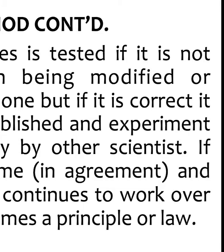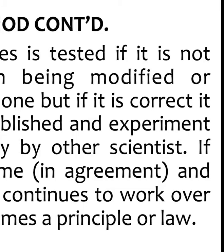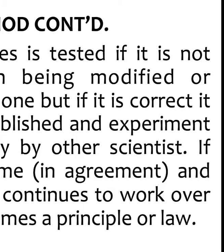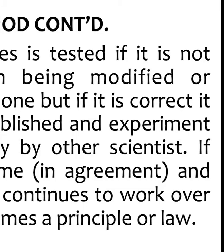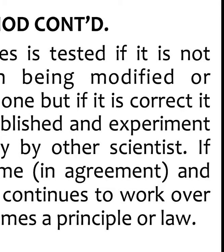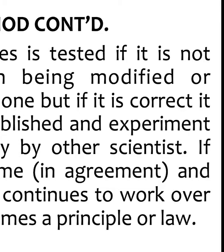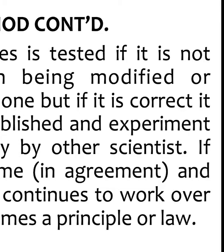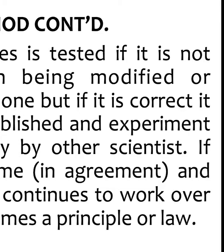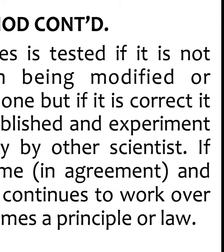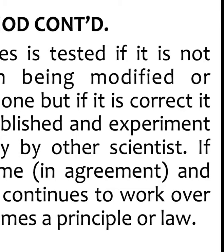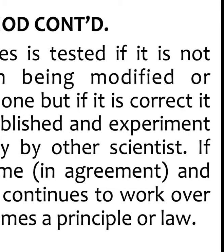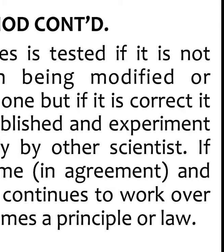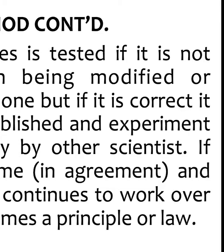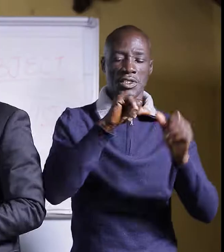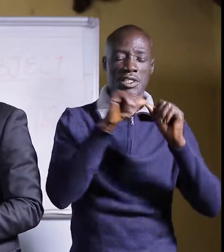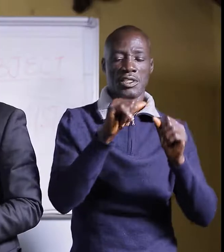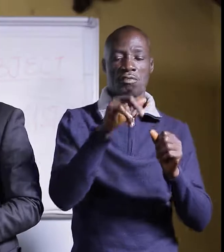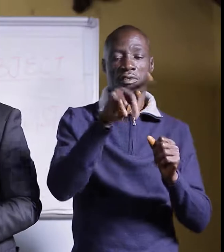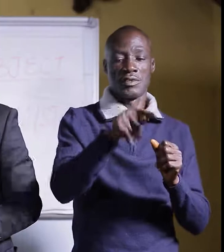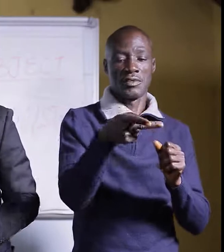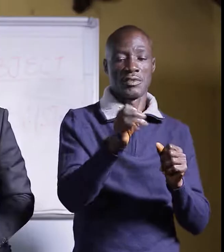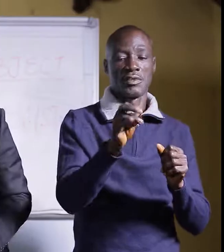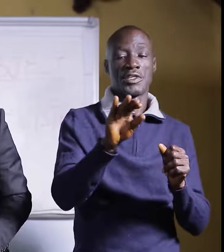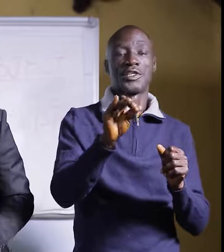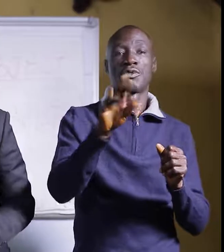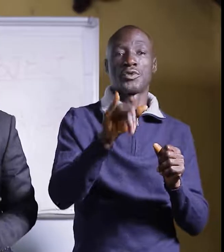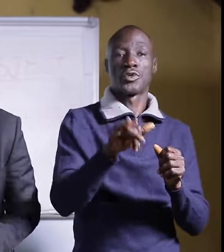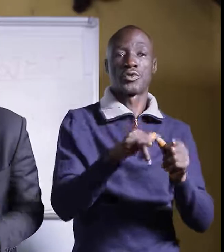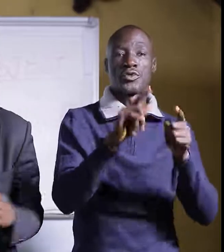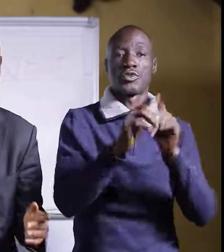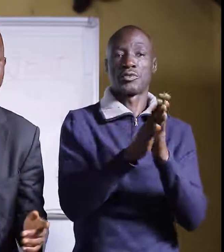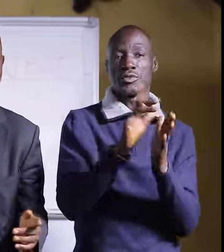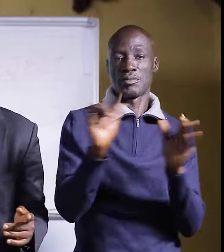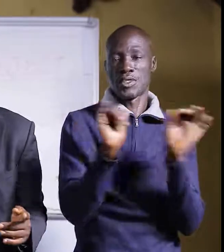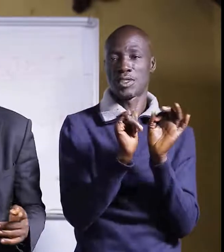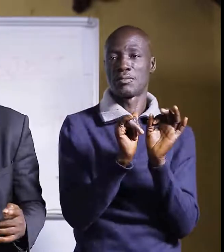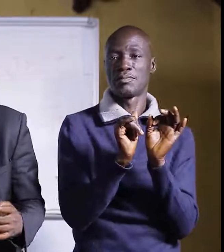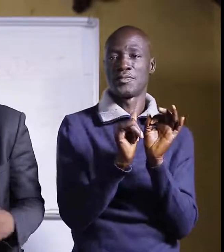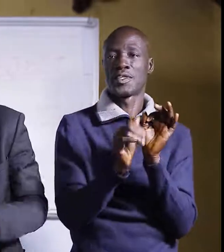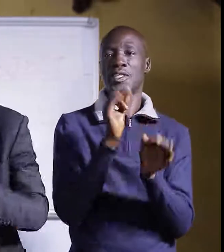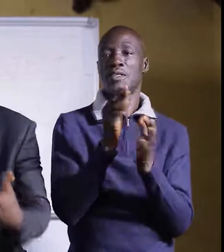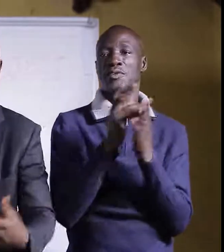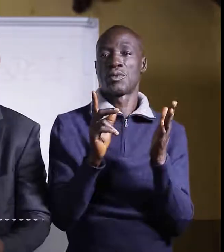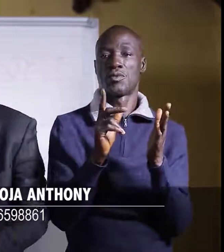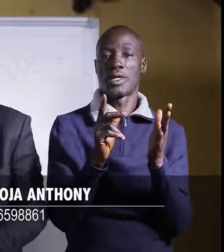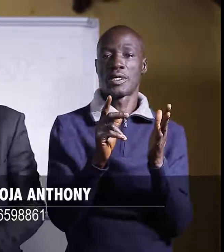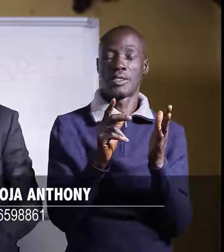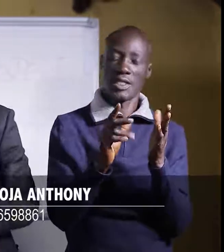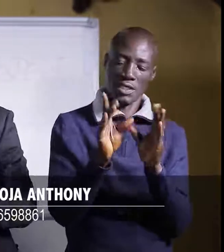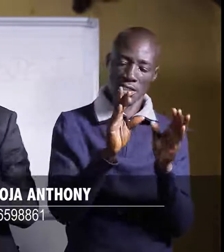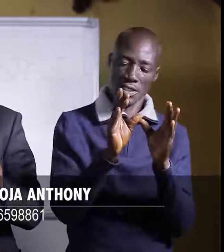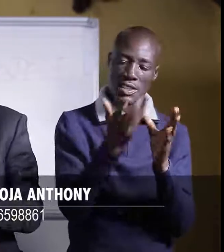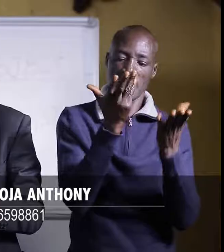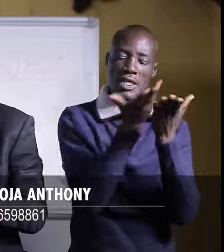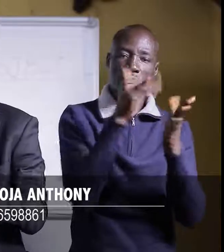it becomes a scientific theory. If that experiment is carried out by someone else, other scientists,